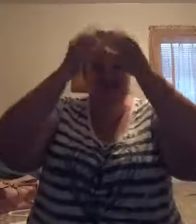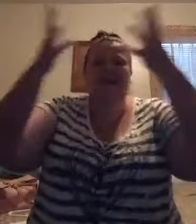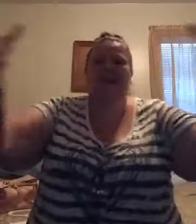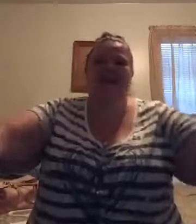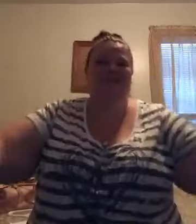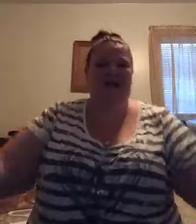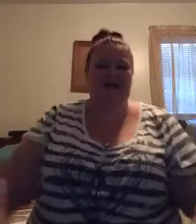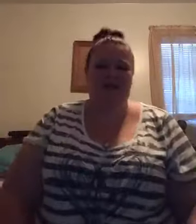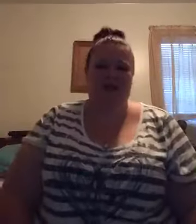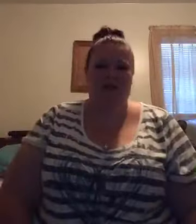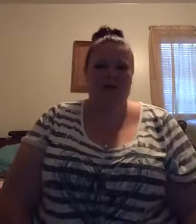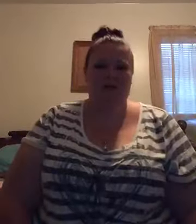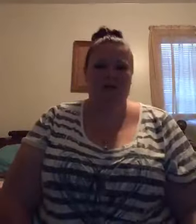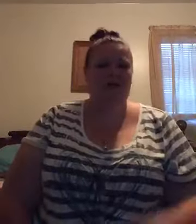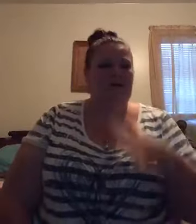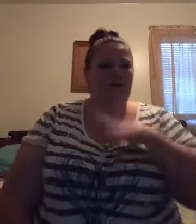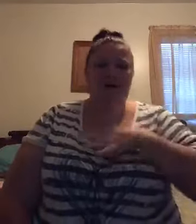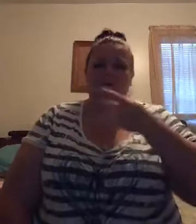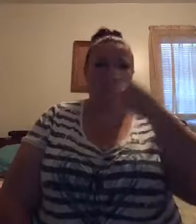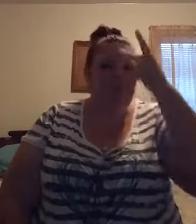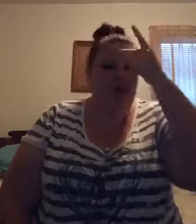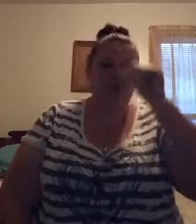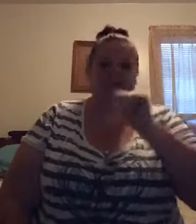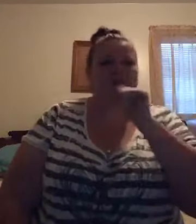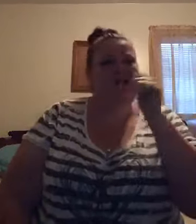Let everybody know, my parents did not